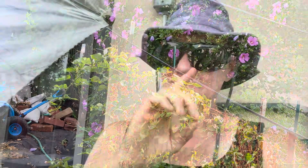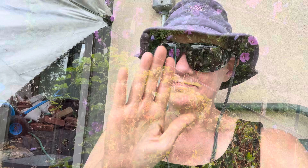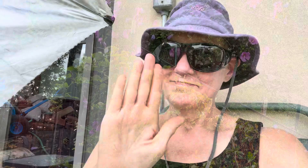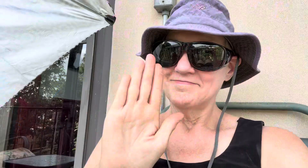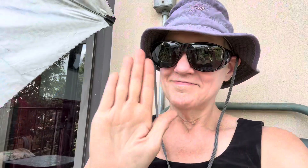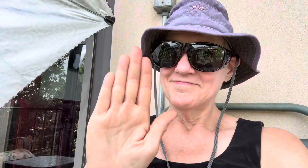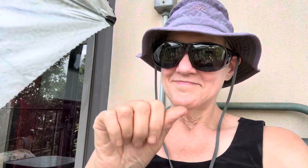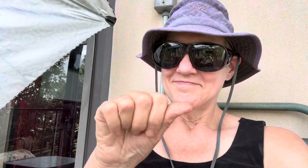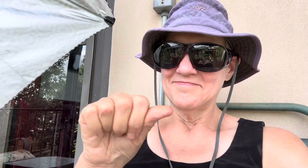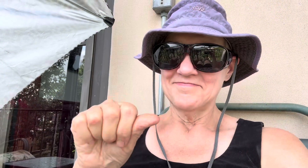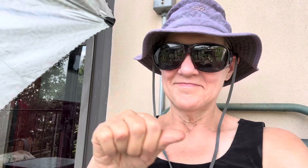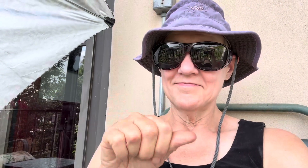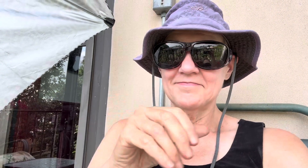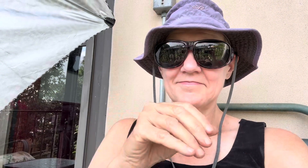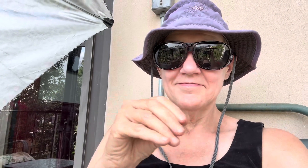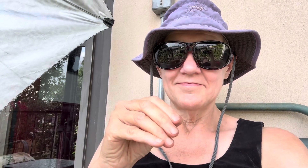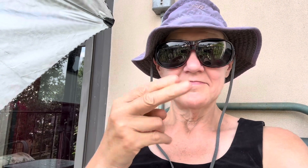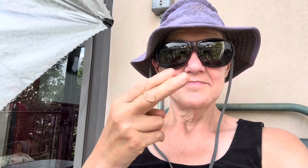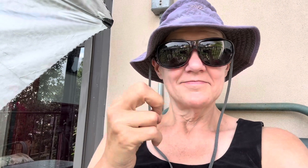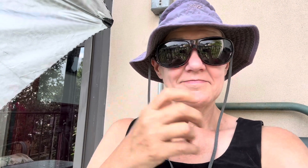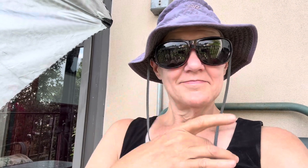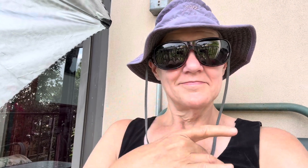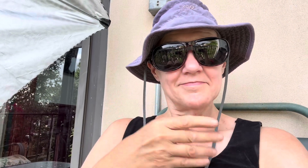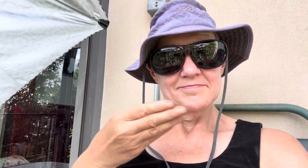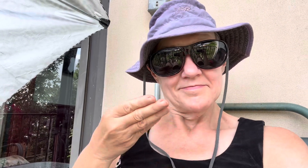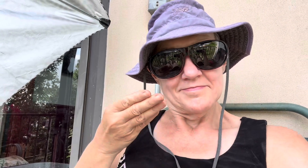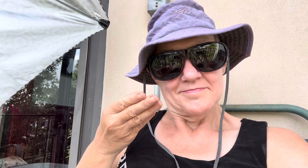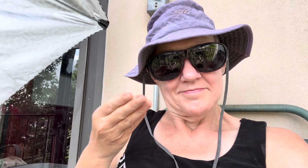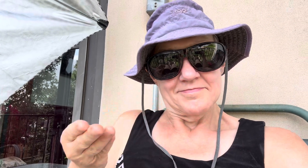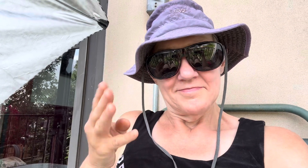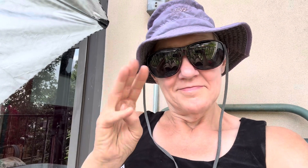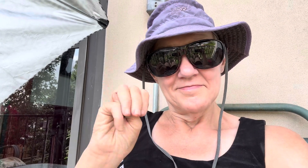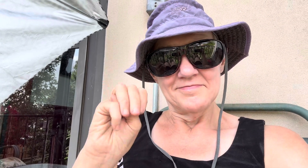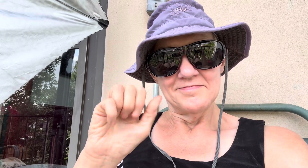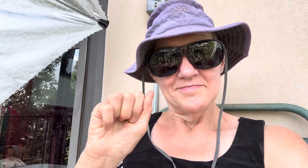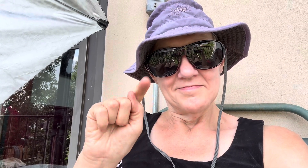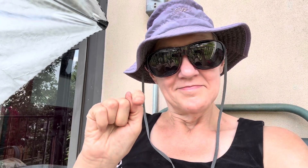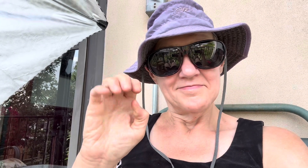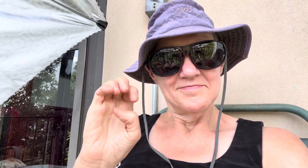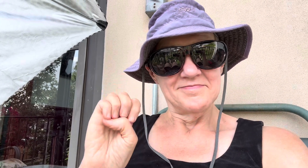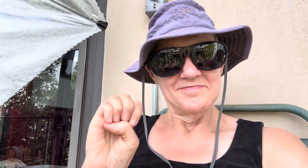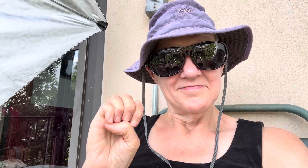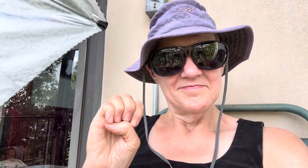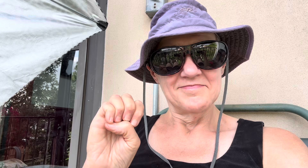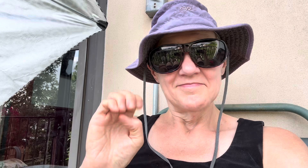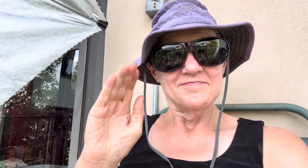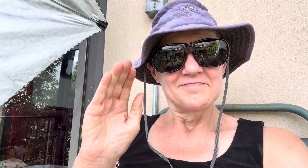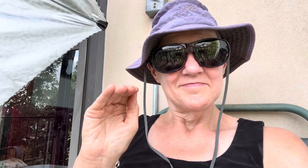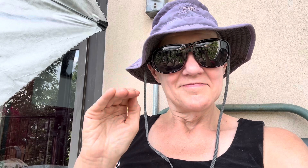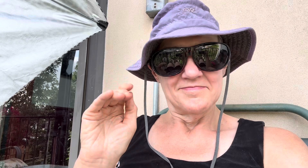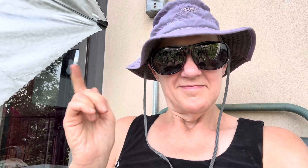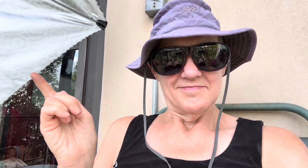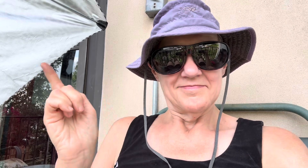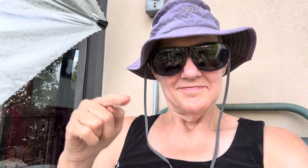This is his territory, and he loves to feed his mate. Hopefully she'll come and I can catch that on camera for